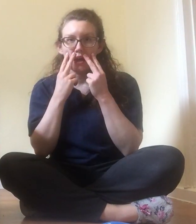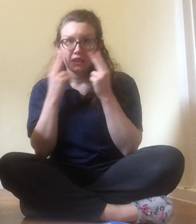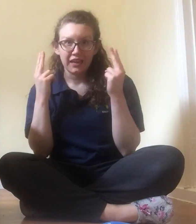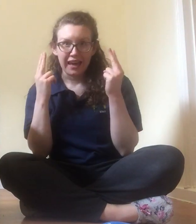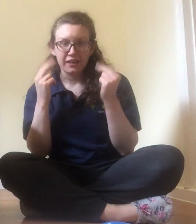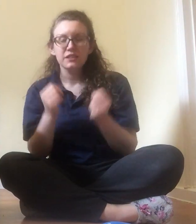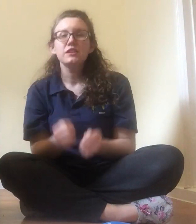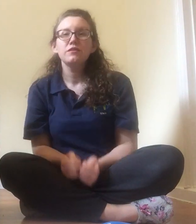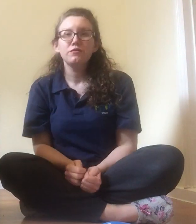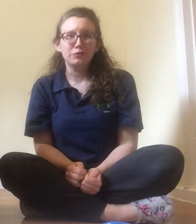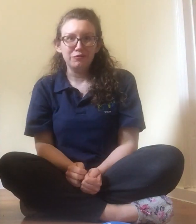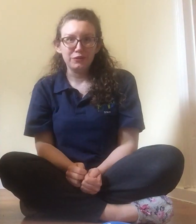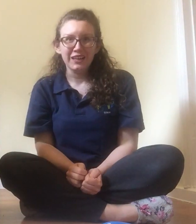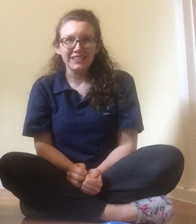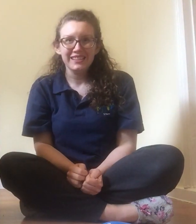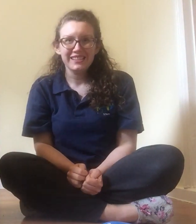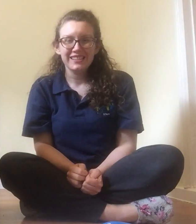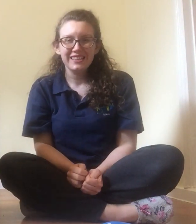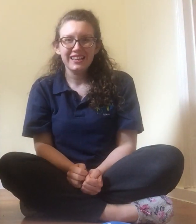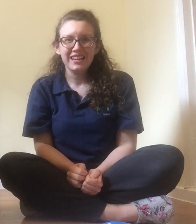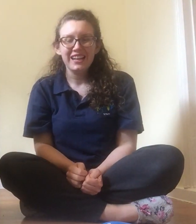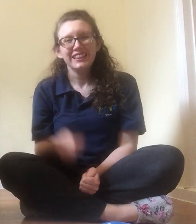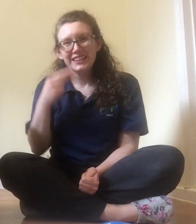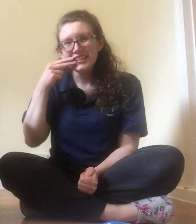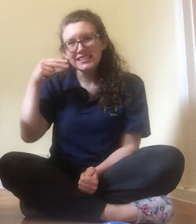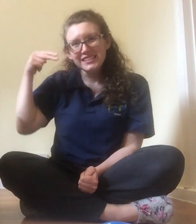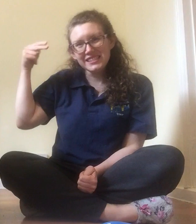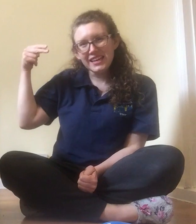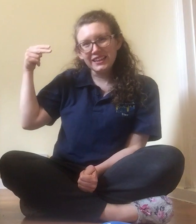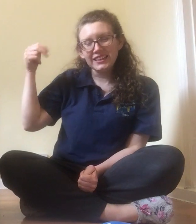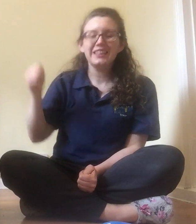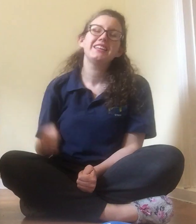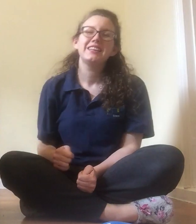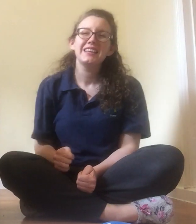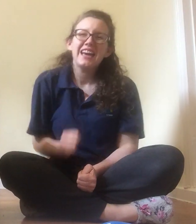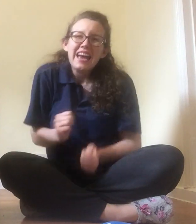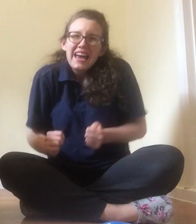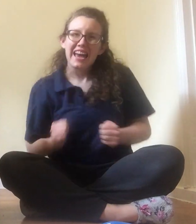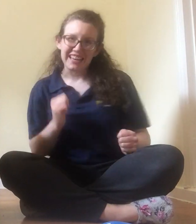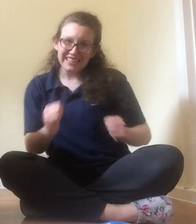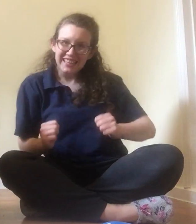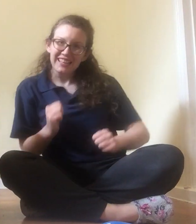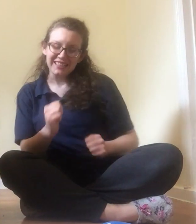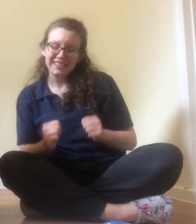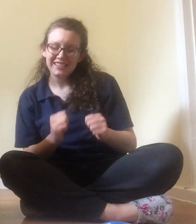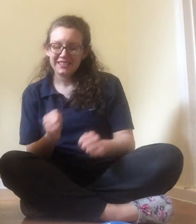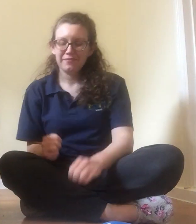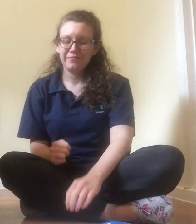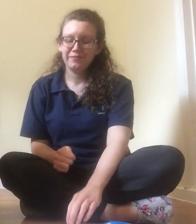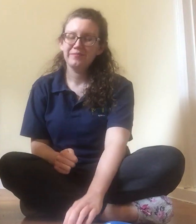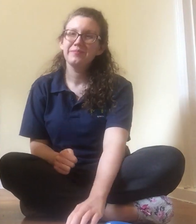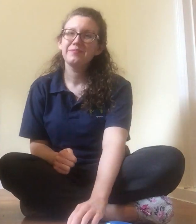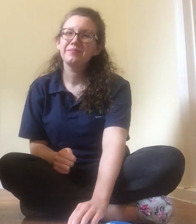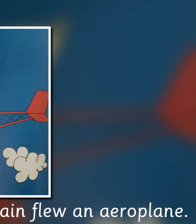The cat from France likes to sing and dance.